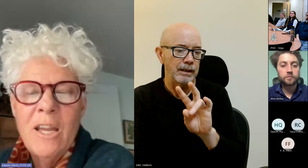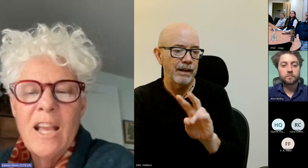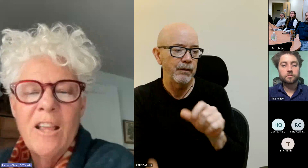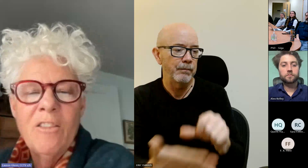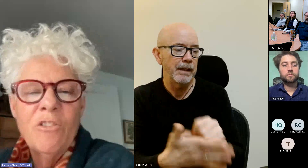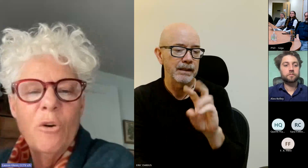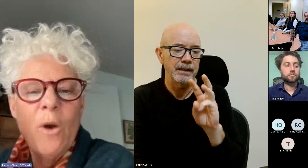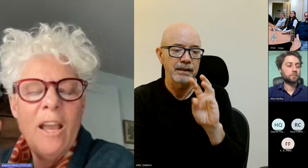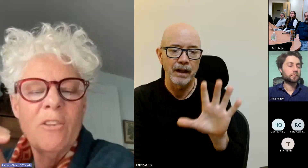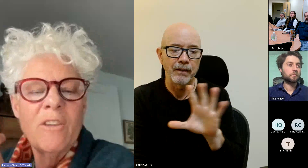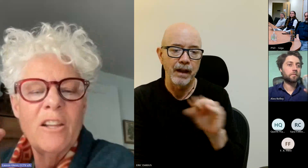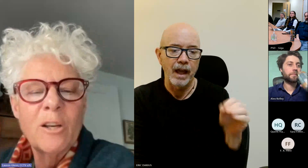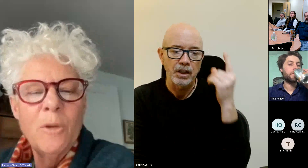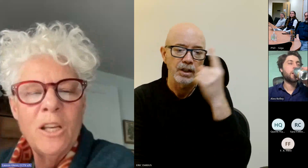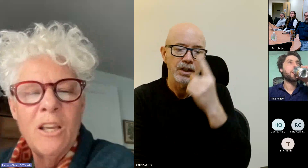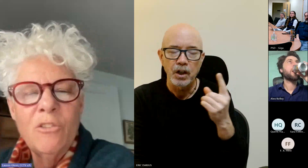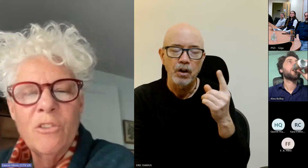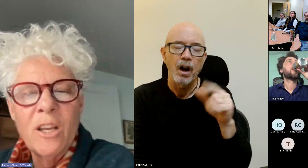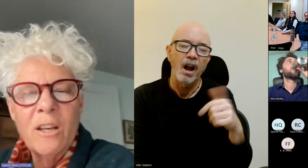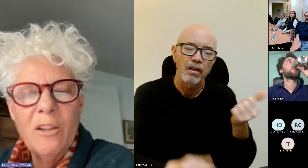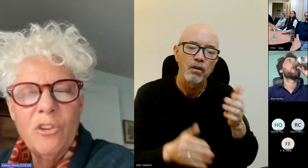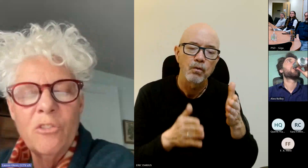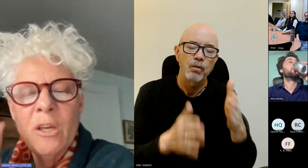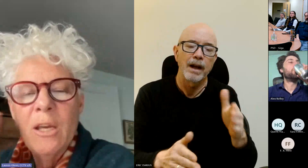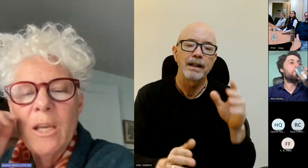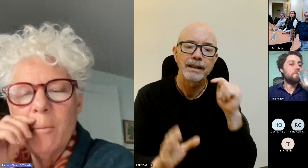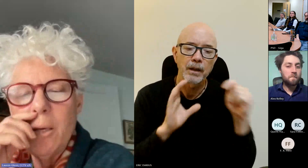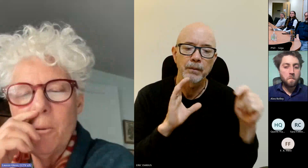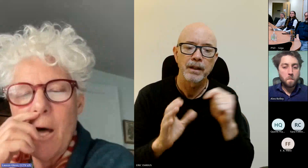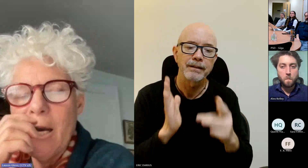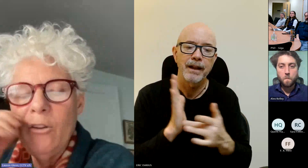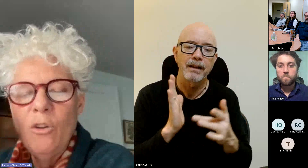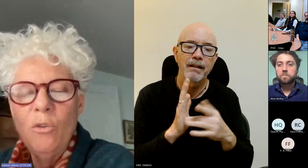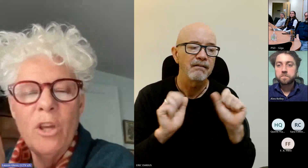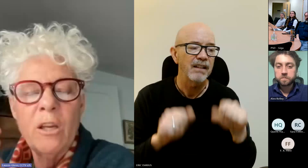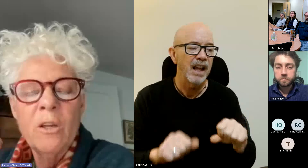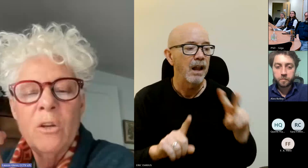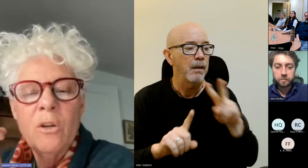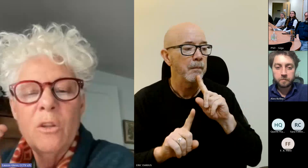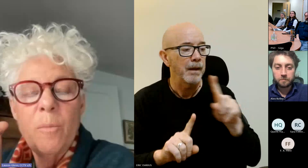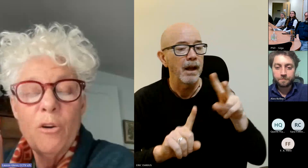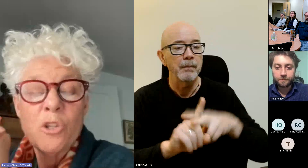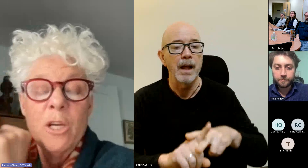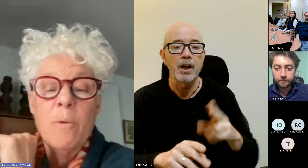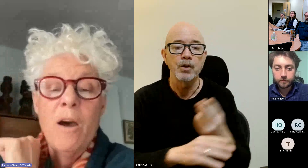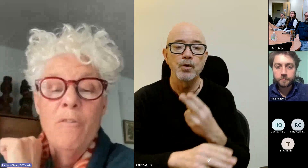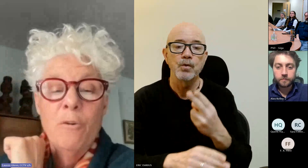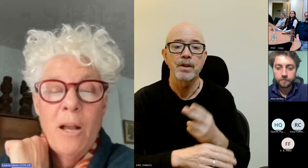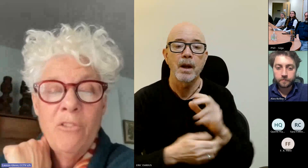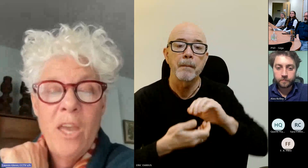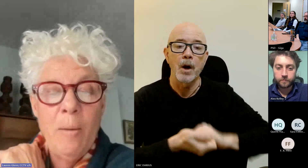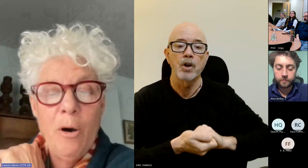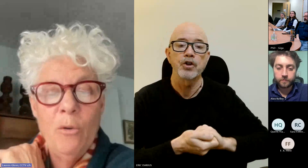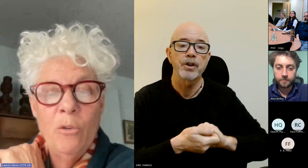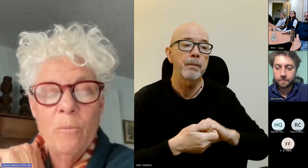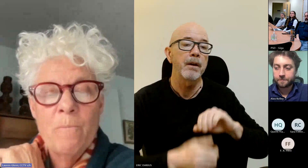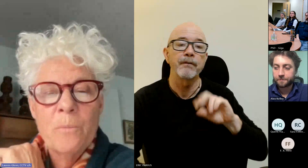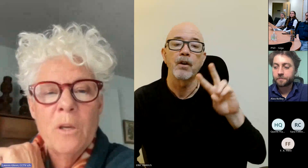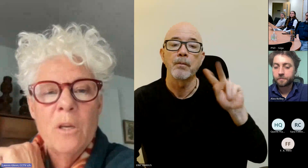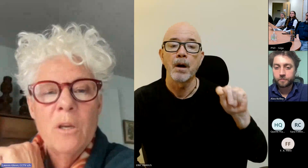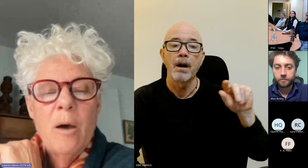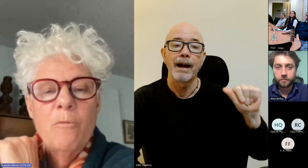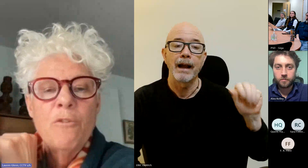65 and consider ways that telecommunications technologies can be applied using the partnership of Vermont's